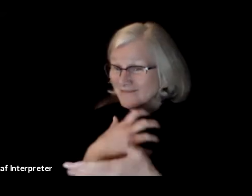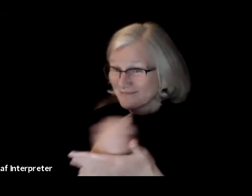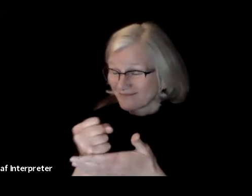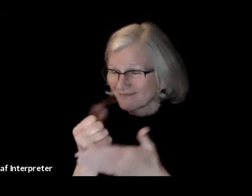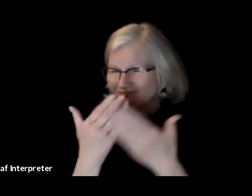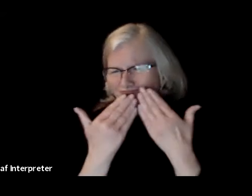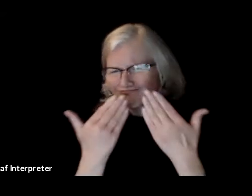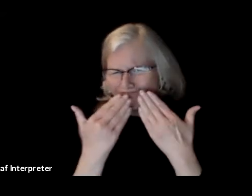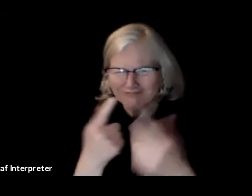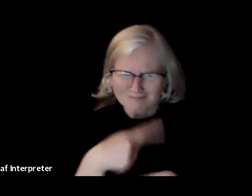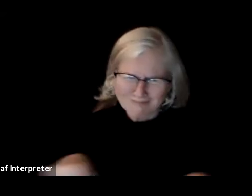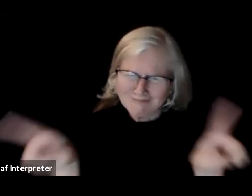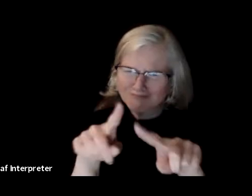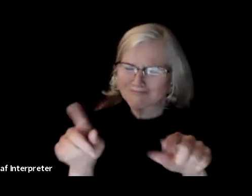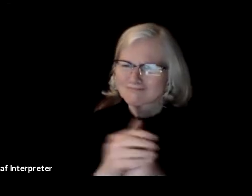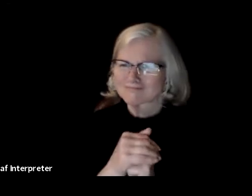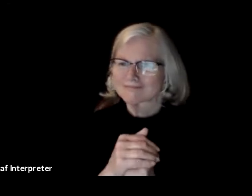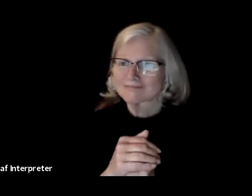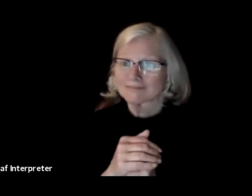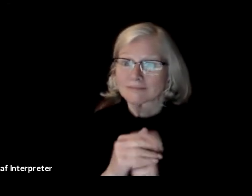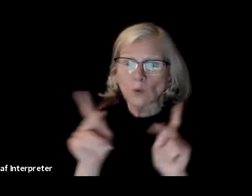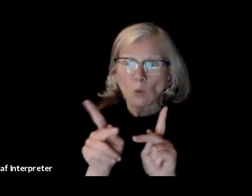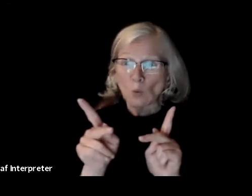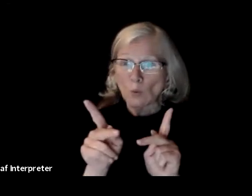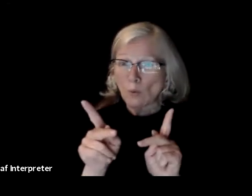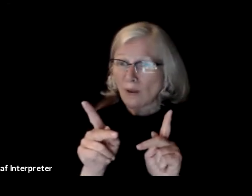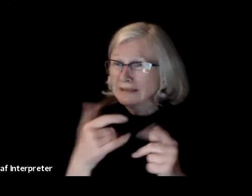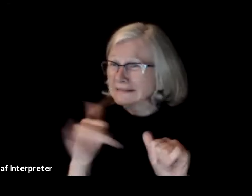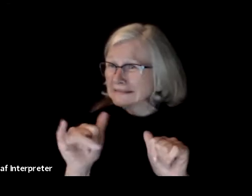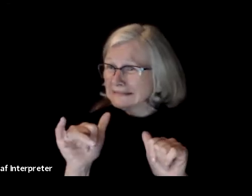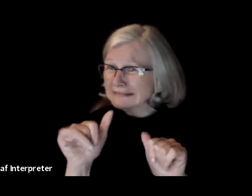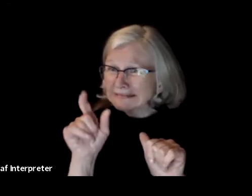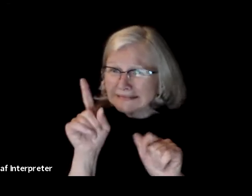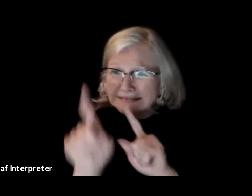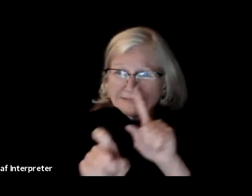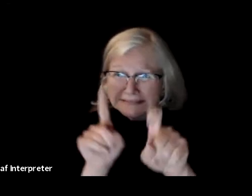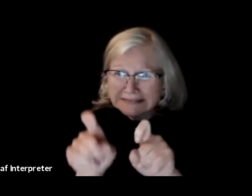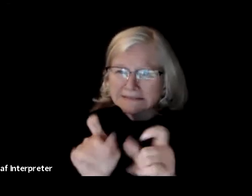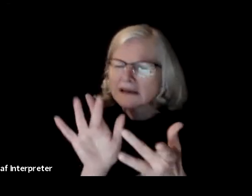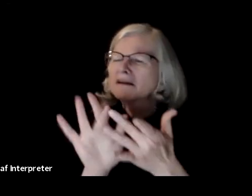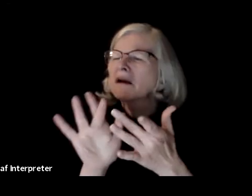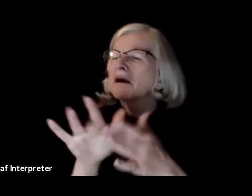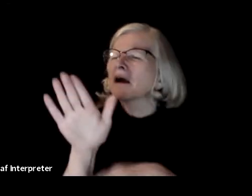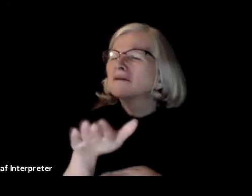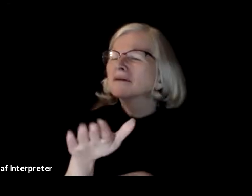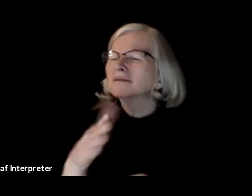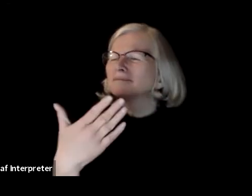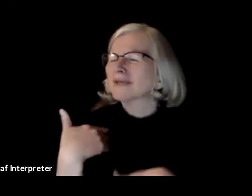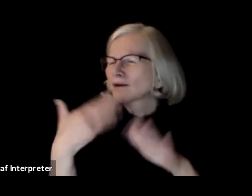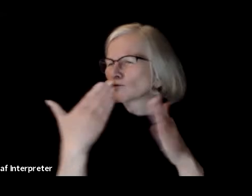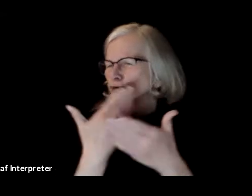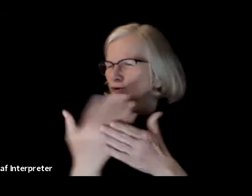any reporters with additional questions to reach out to our office this afternoon. Have a good day, and we will be back with you again soon.